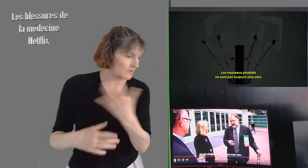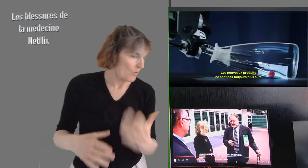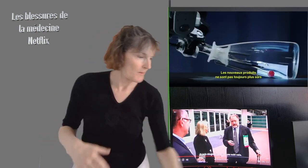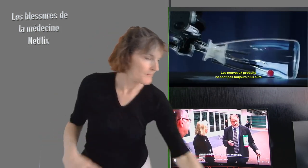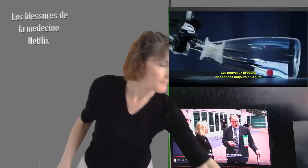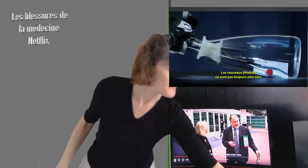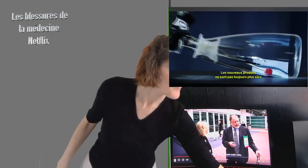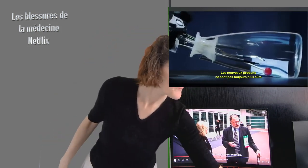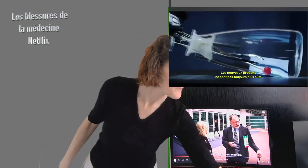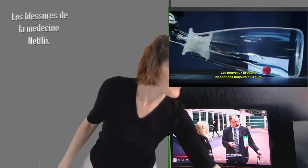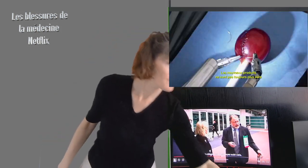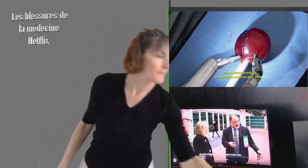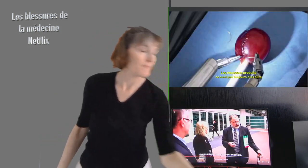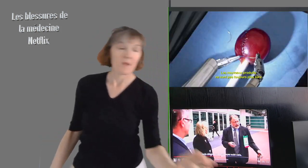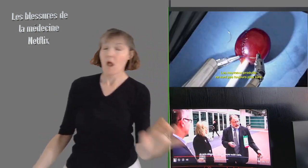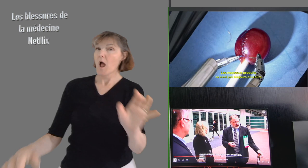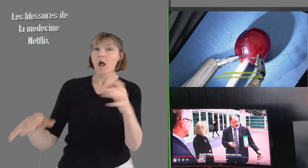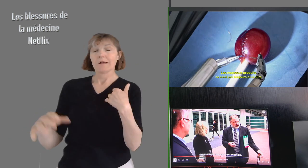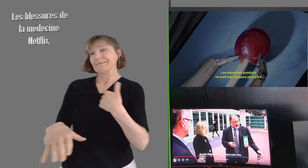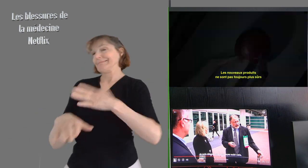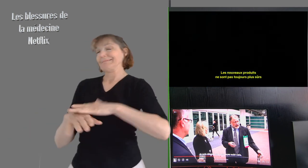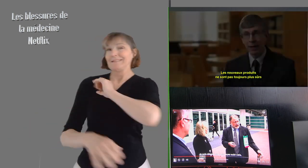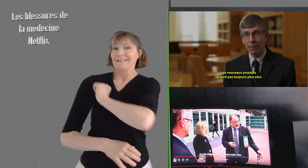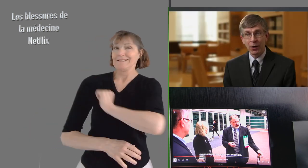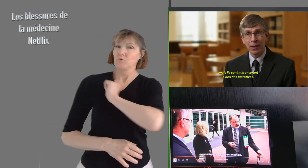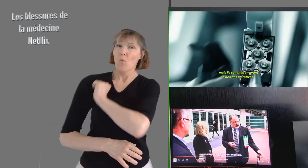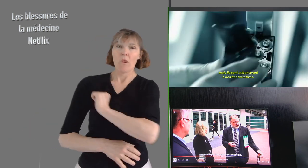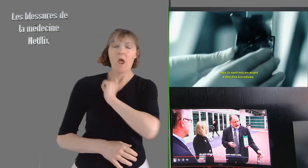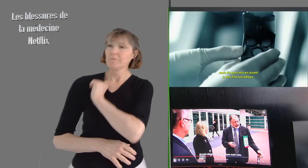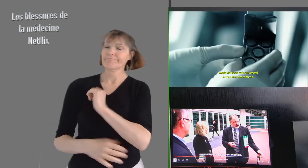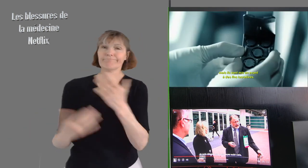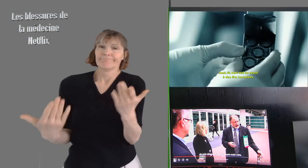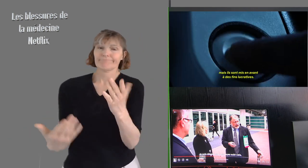it's like that. I'm wrong for